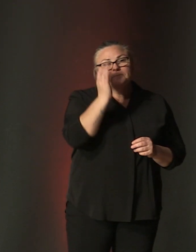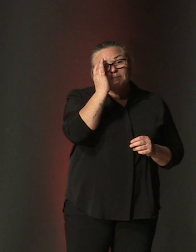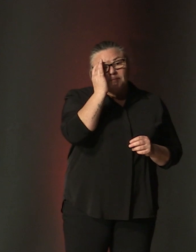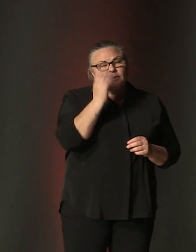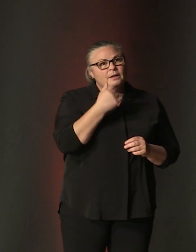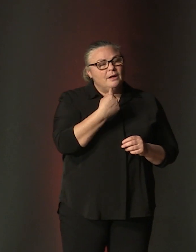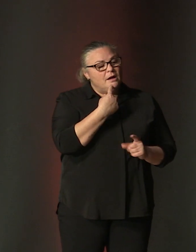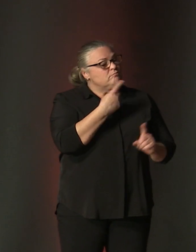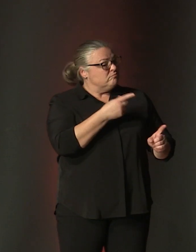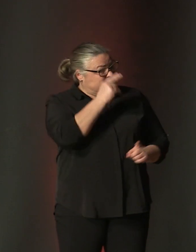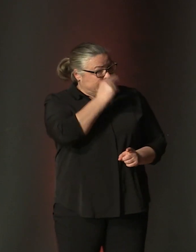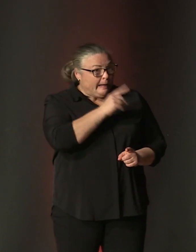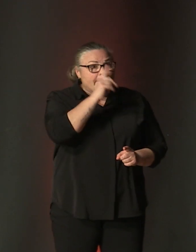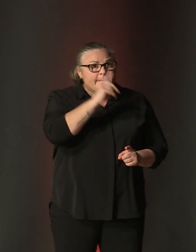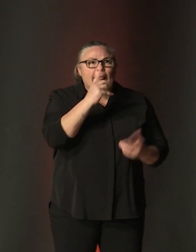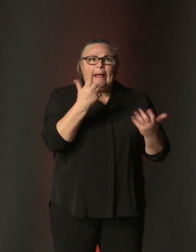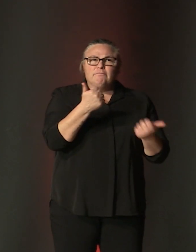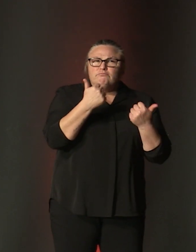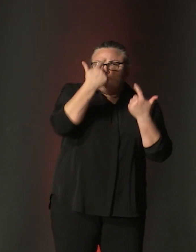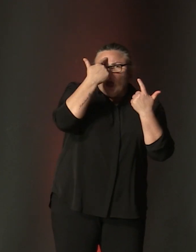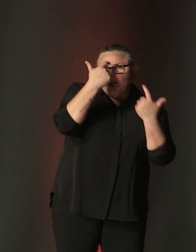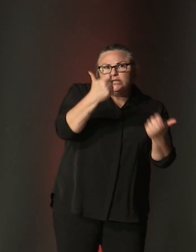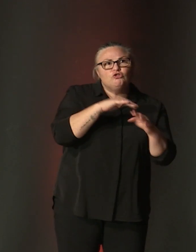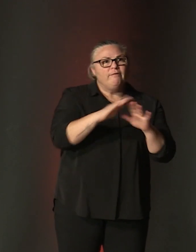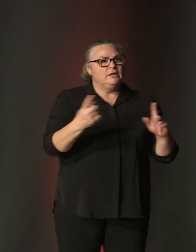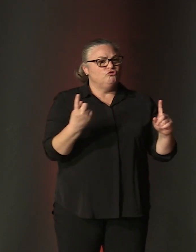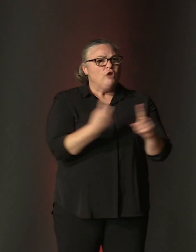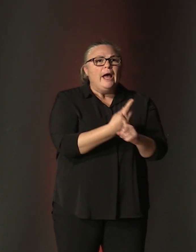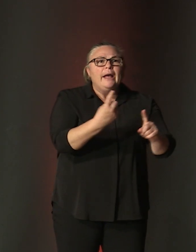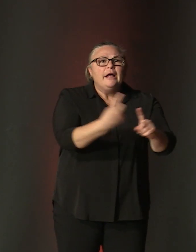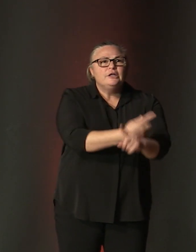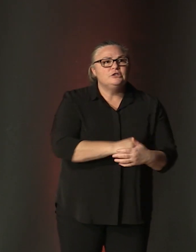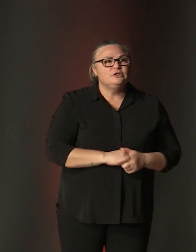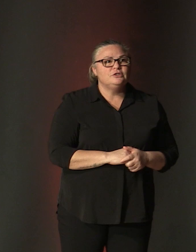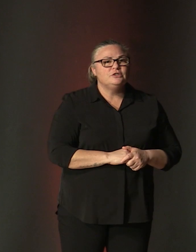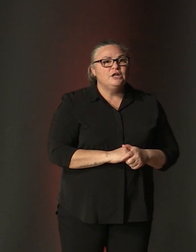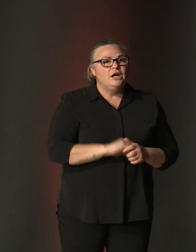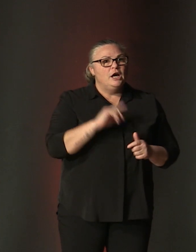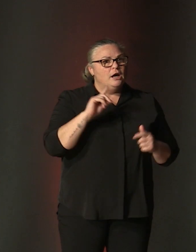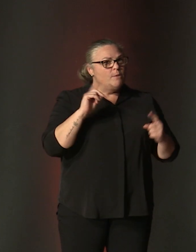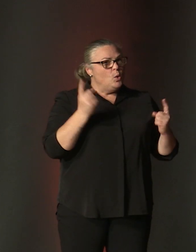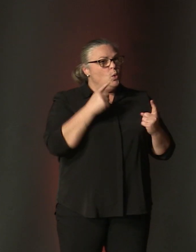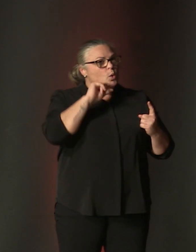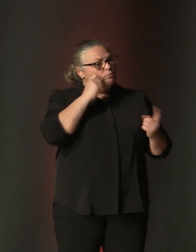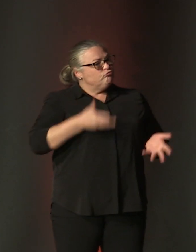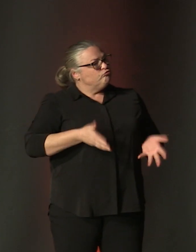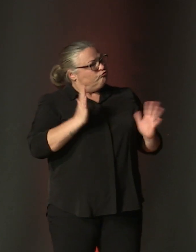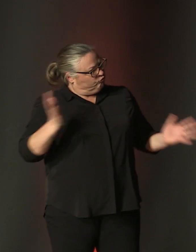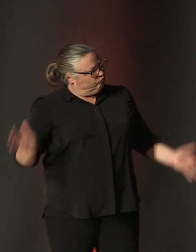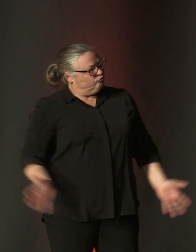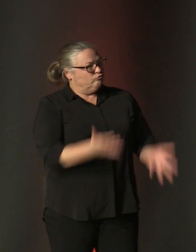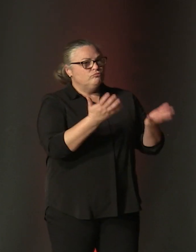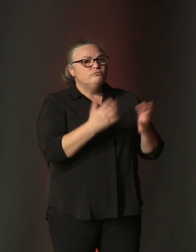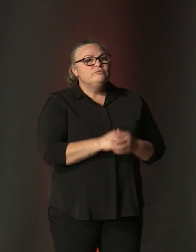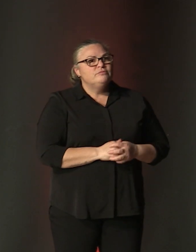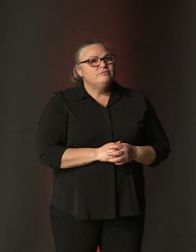were trusting that young people have the ideas for change. It's just a matter of who takes a chance